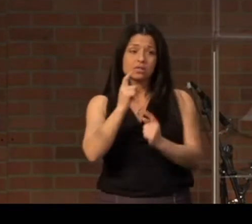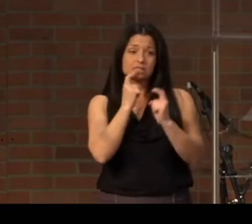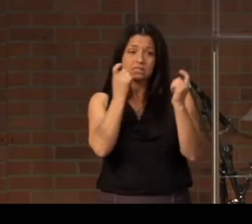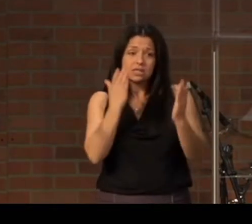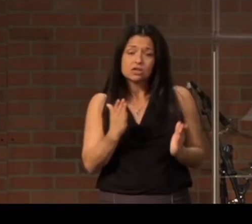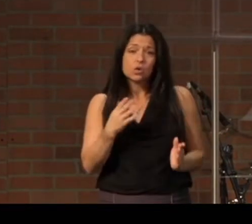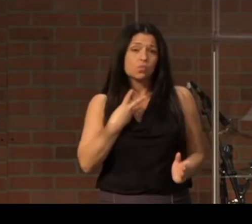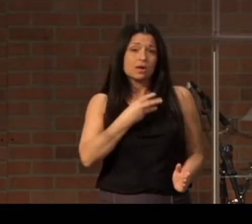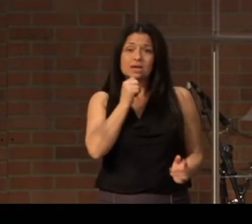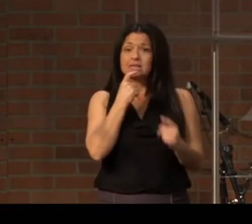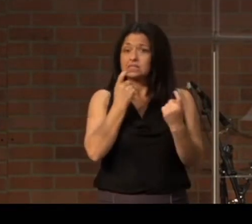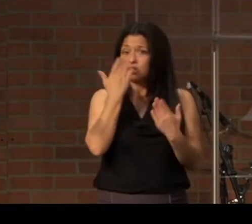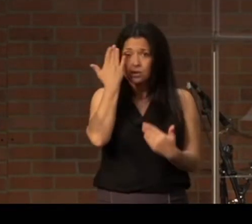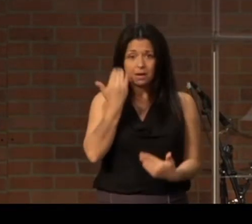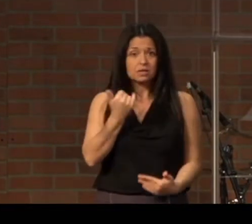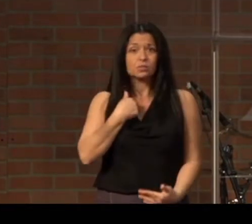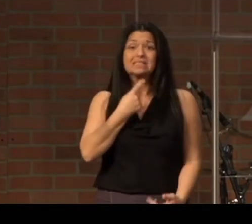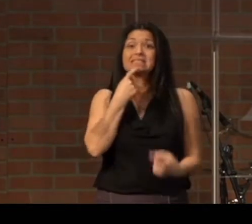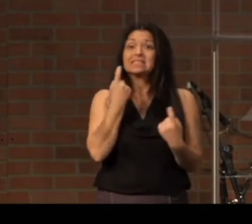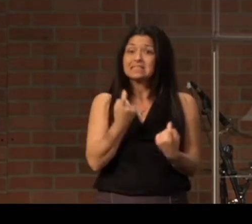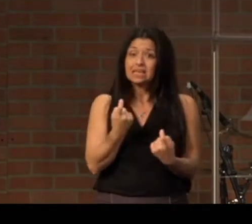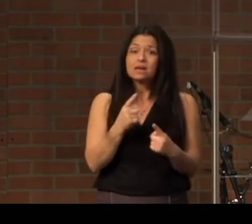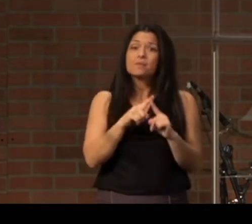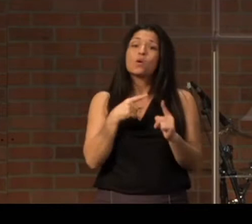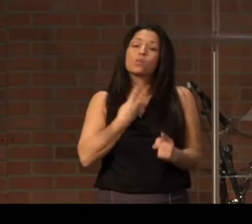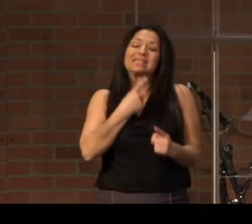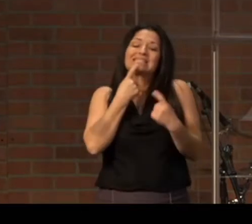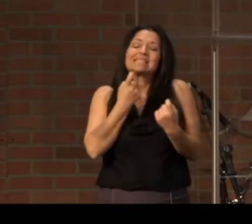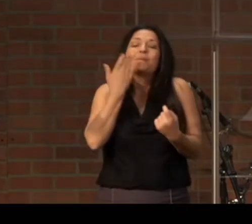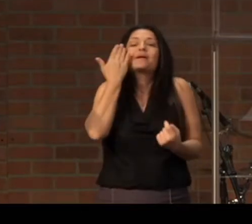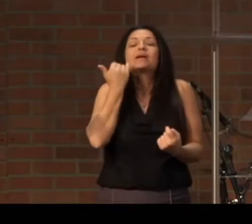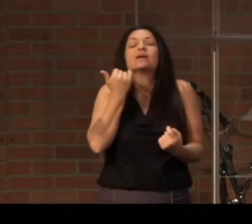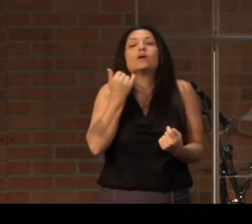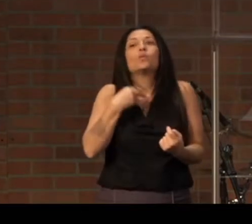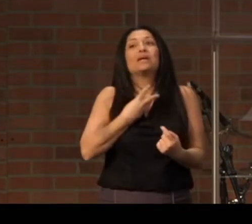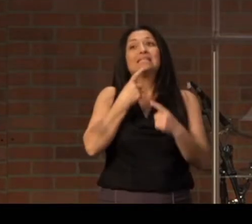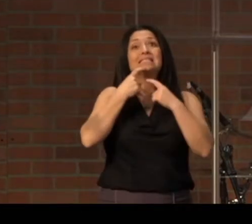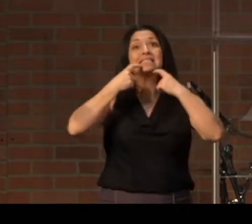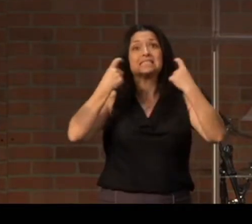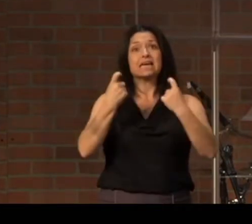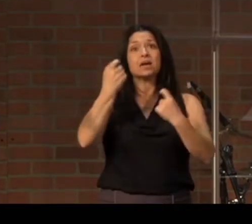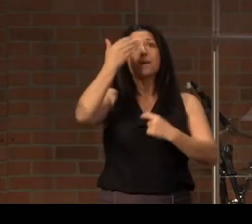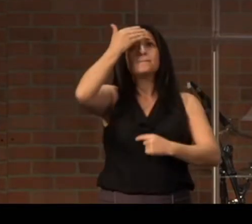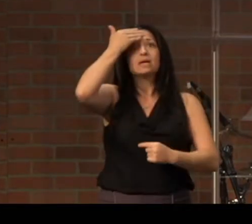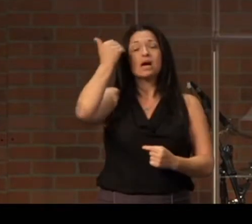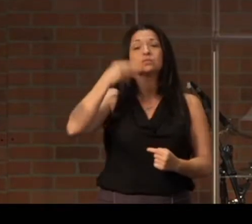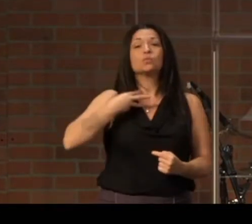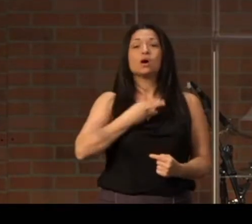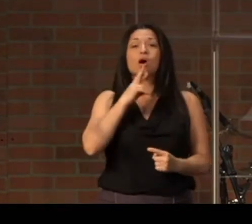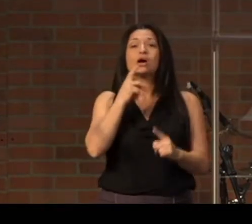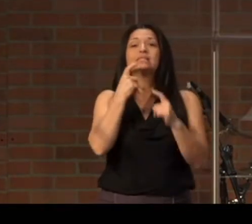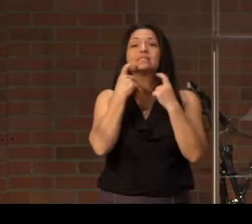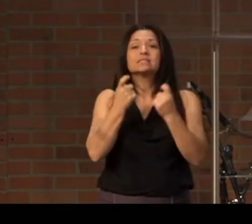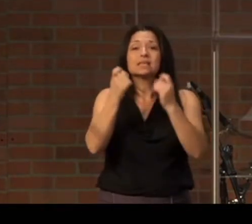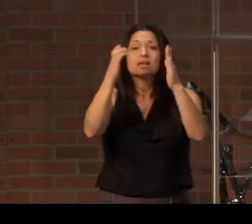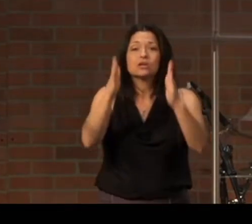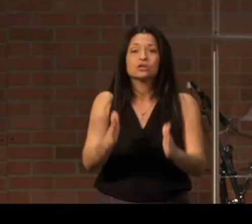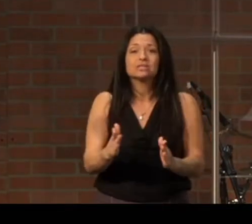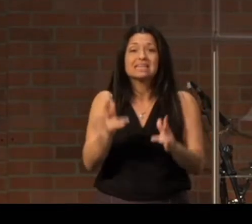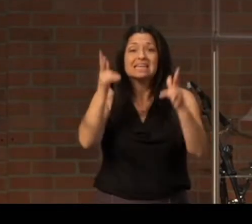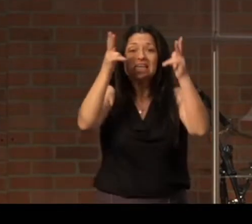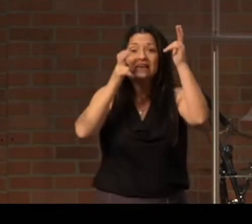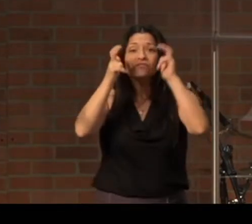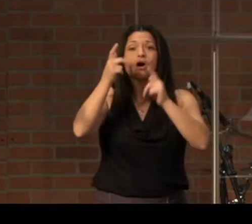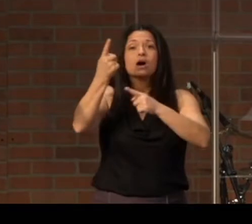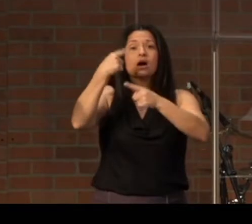not sinners because we sin. We sin because we are sinners. Listen, Evil comes from within. Because we are sinners, we